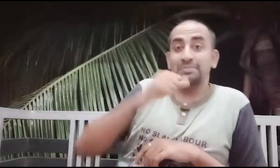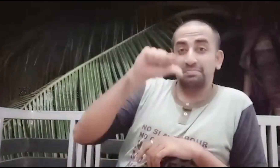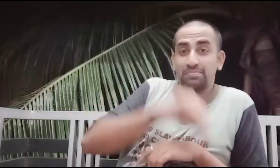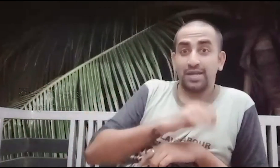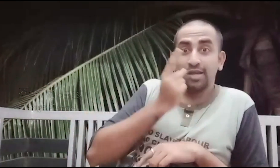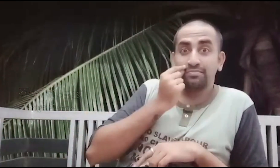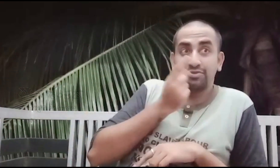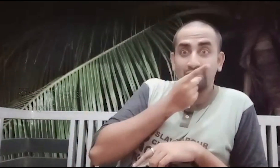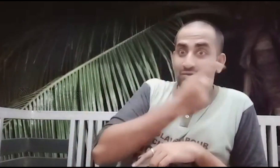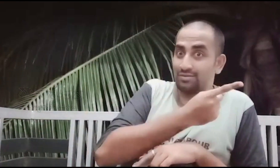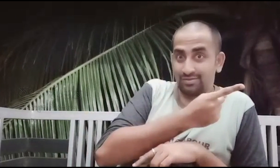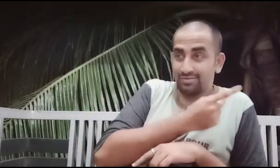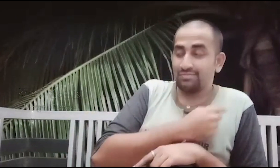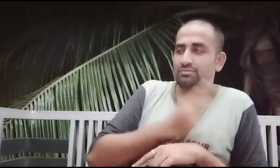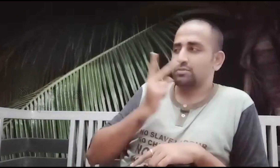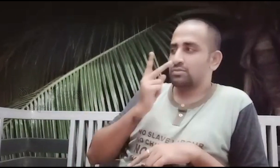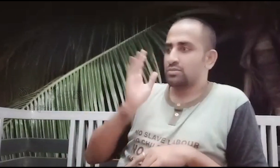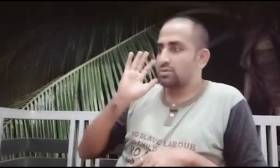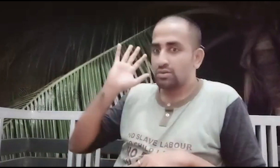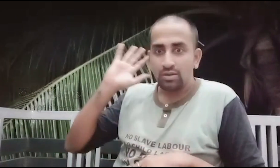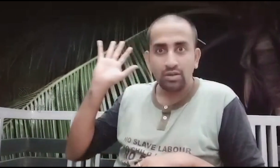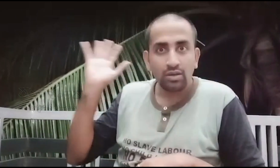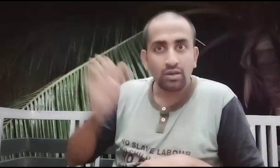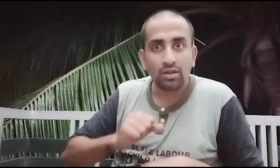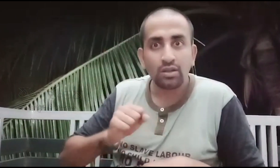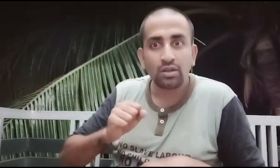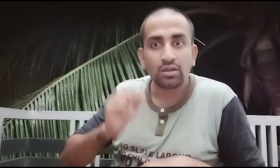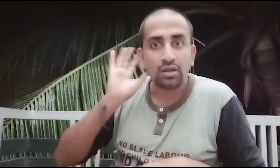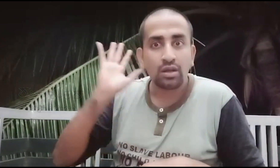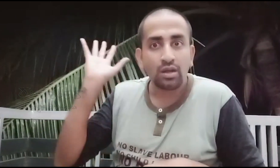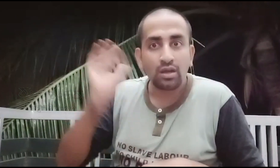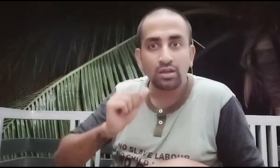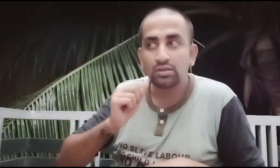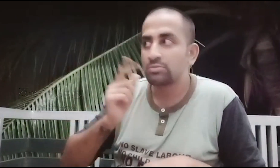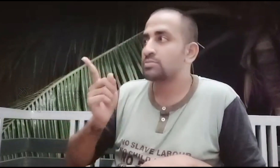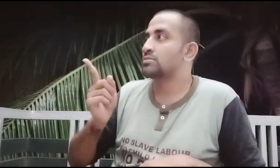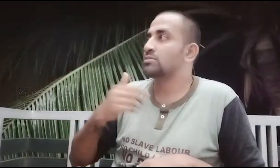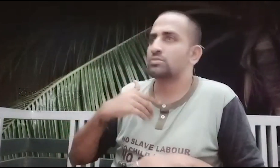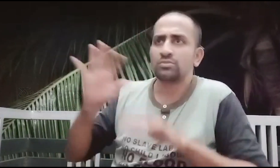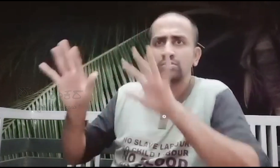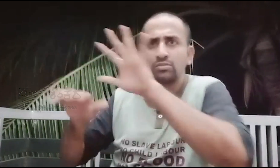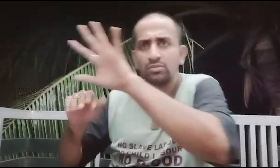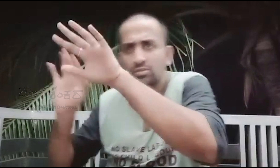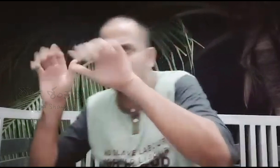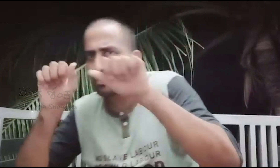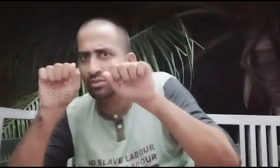content now. But there was the bad man. Do you remember him? He heard everything about this golden egg. He went and